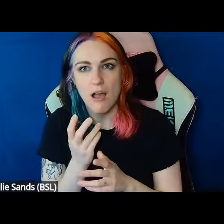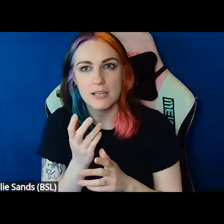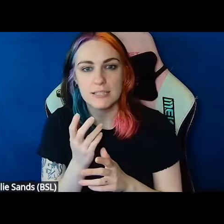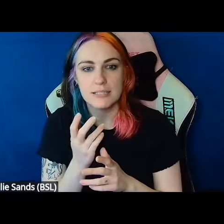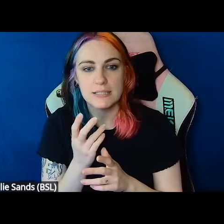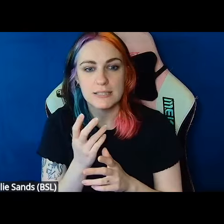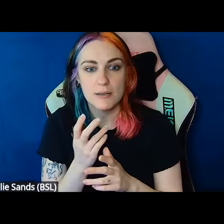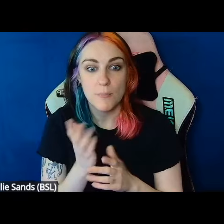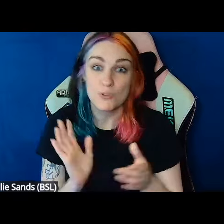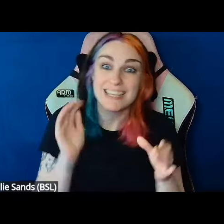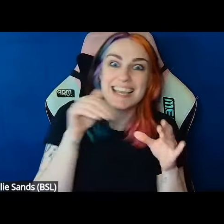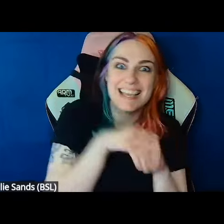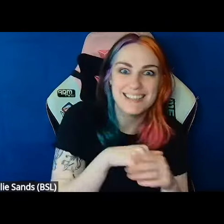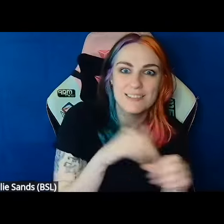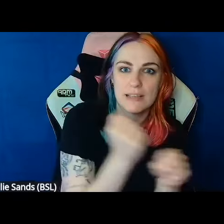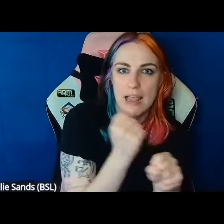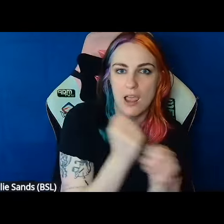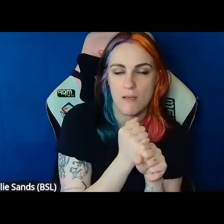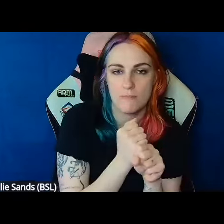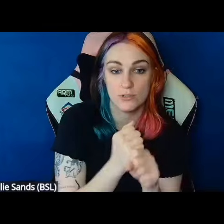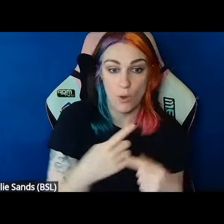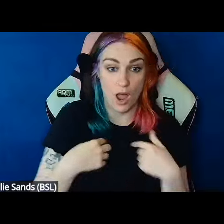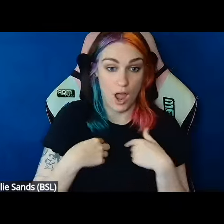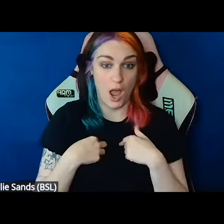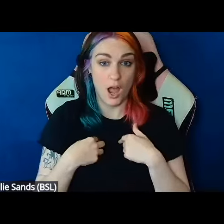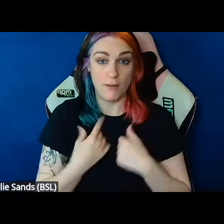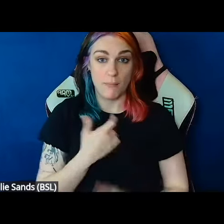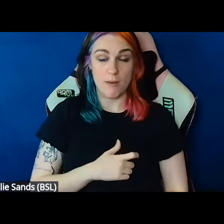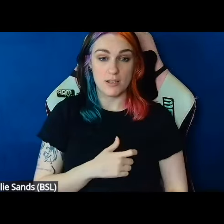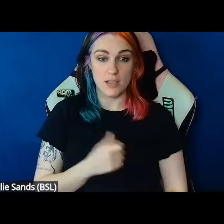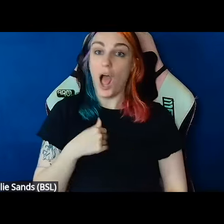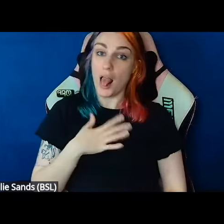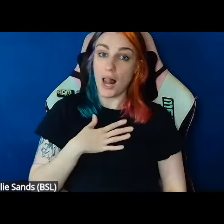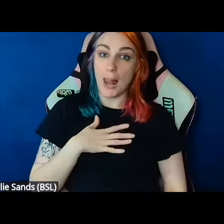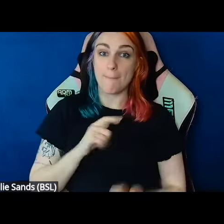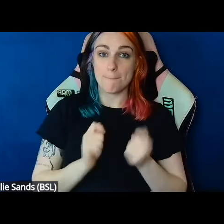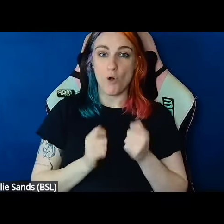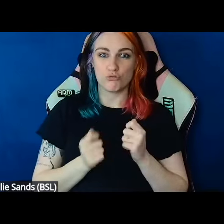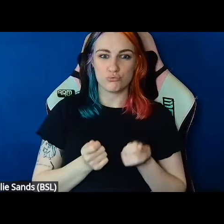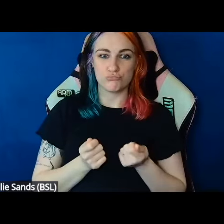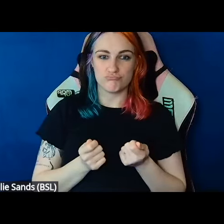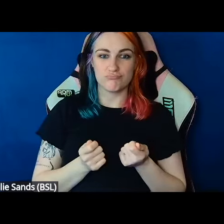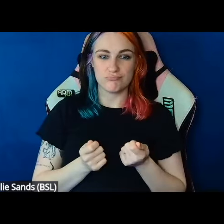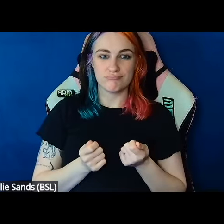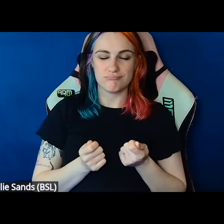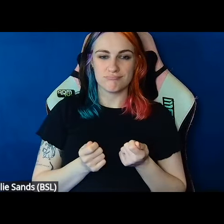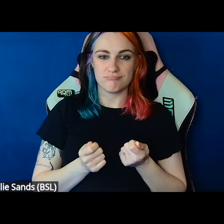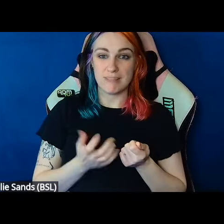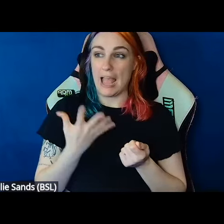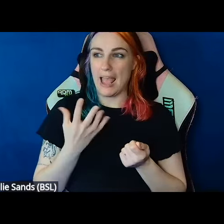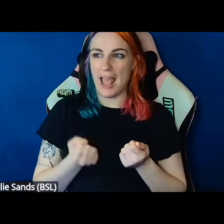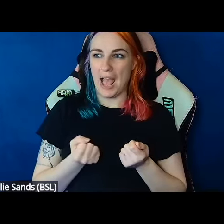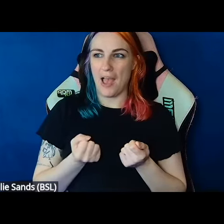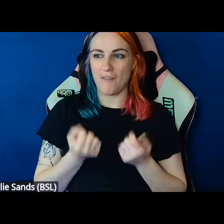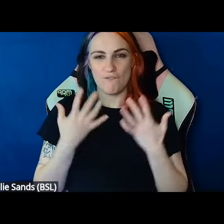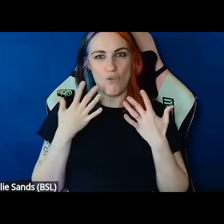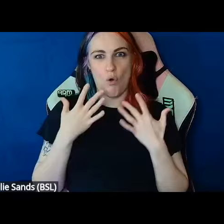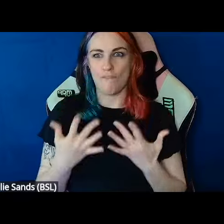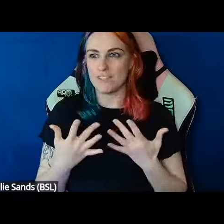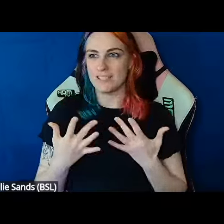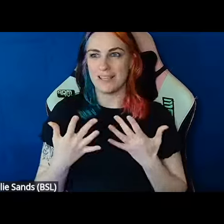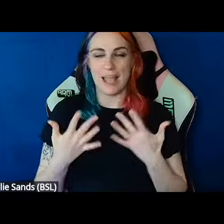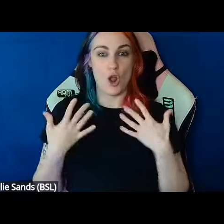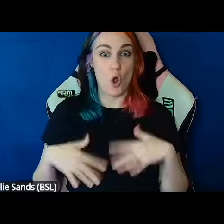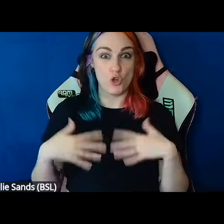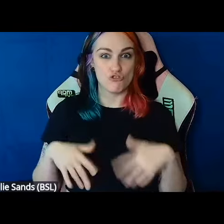games. So I am someone who does enjoy a mod or two. I have obviously downloaded custom costumes